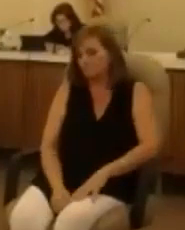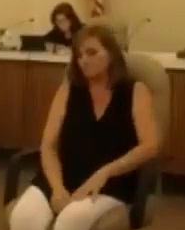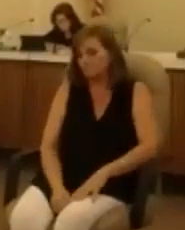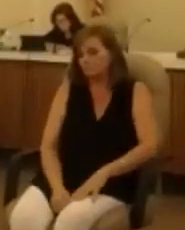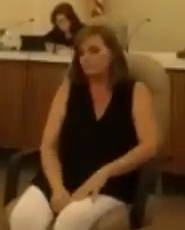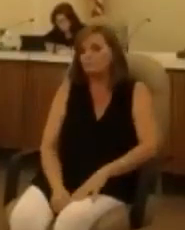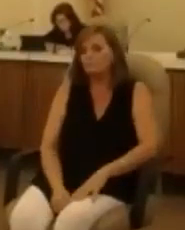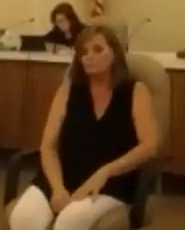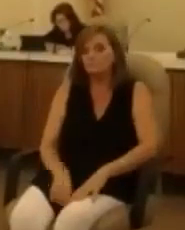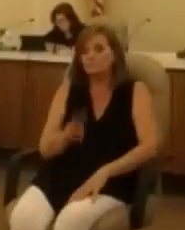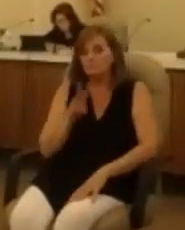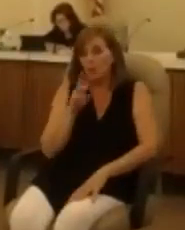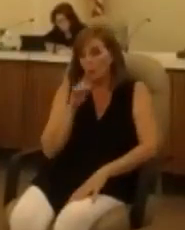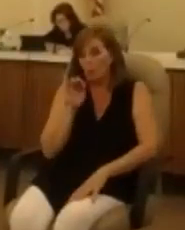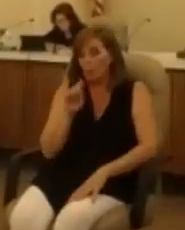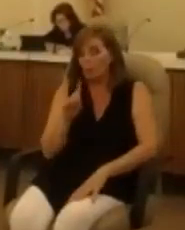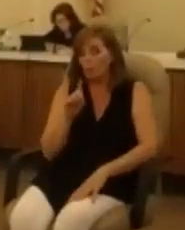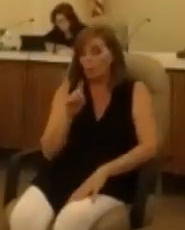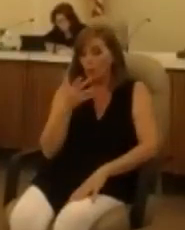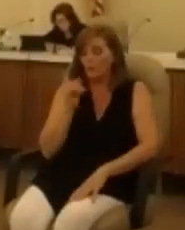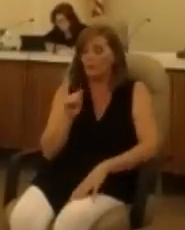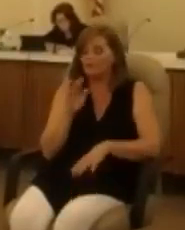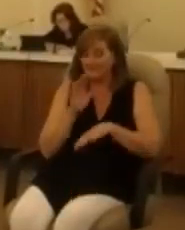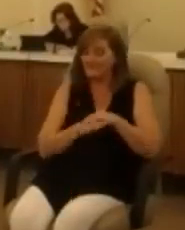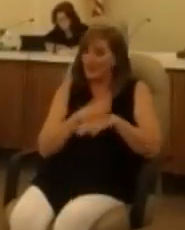Ward Hill is absolutely on that list